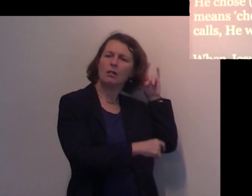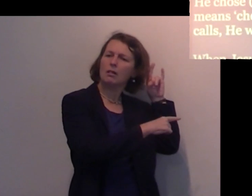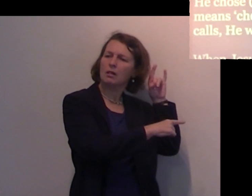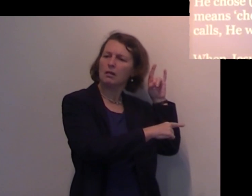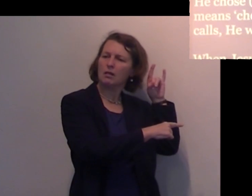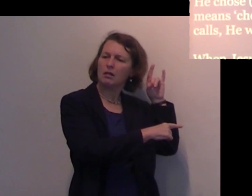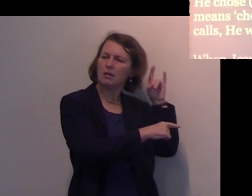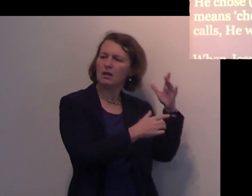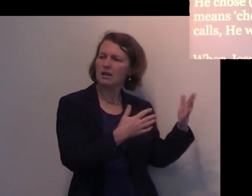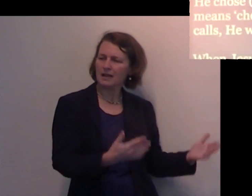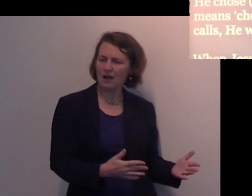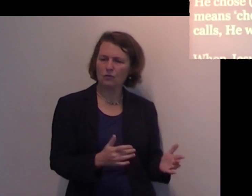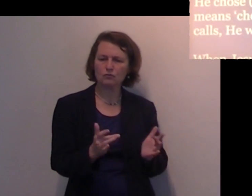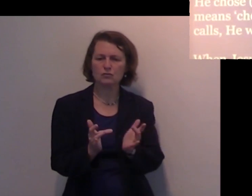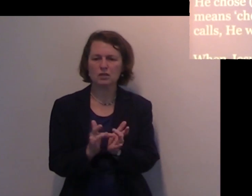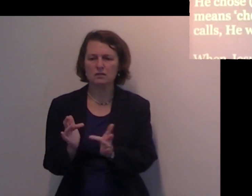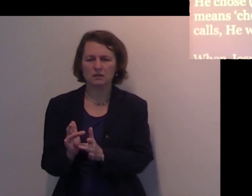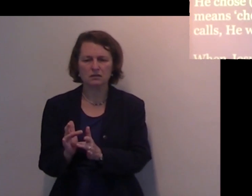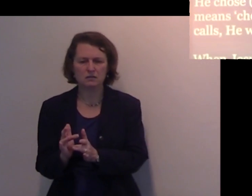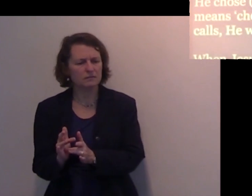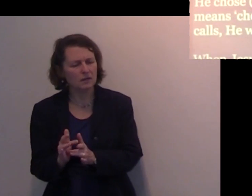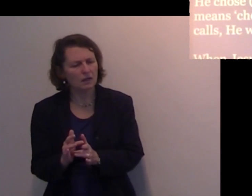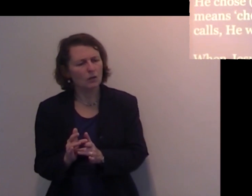Now Jesus calls all the people he chose.